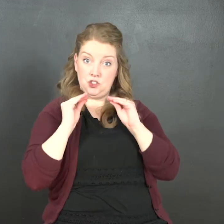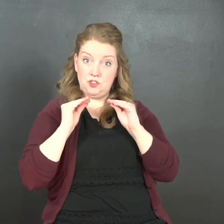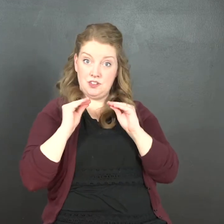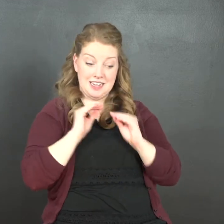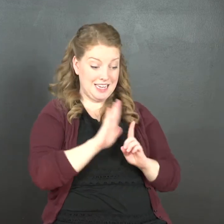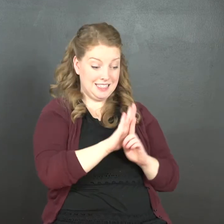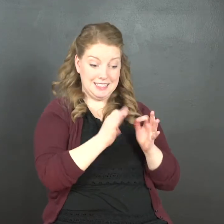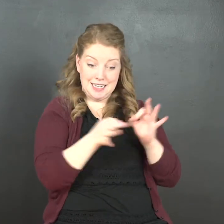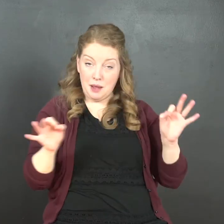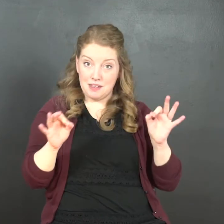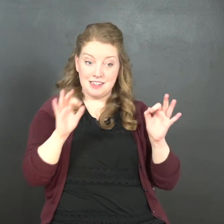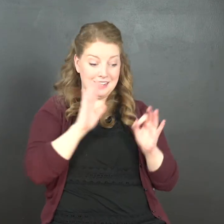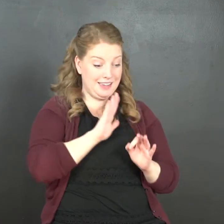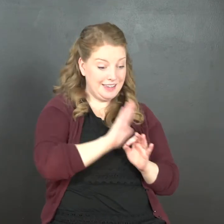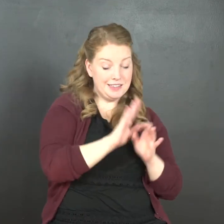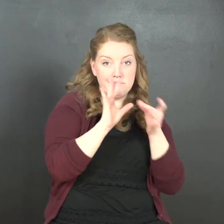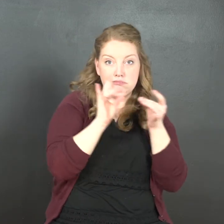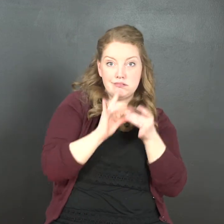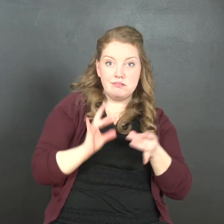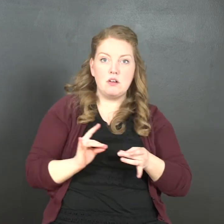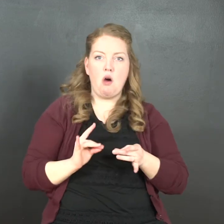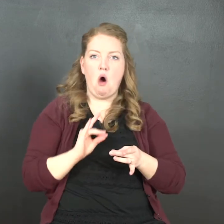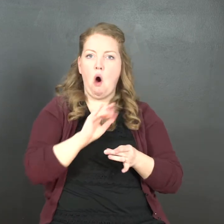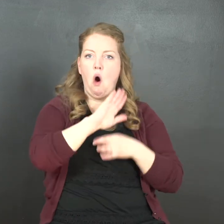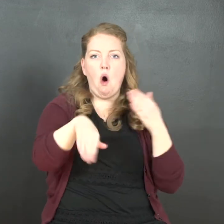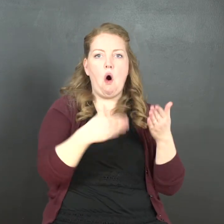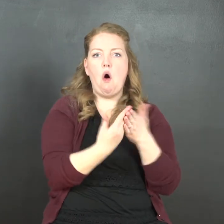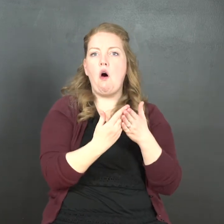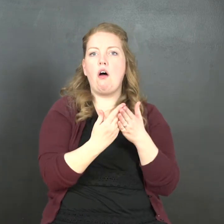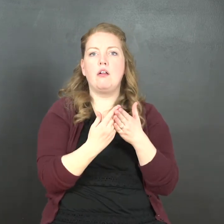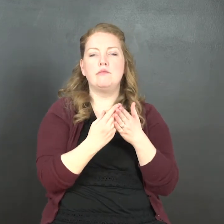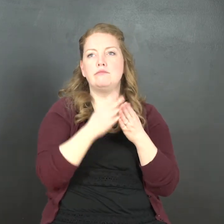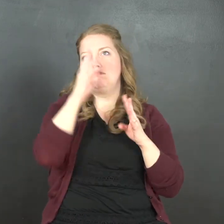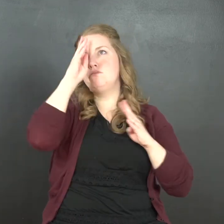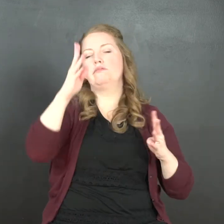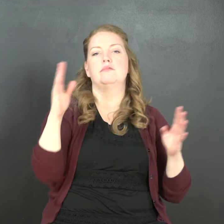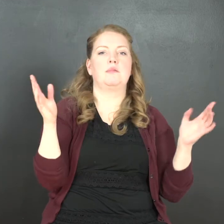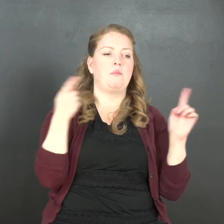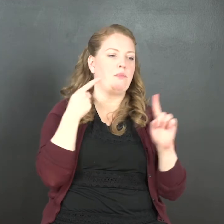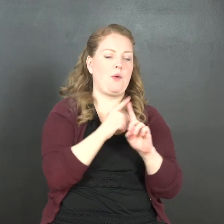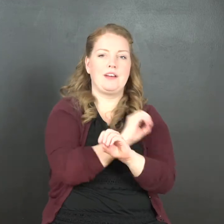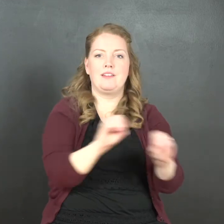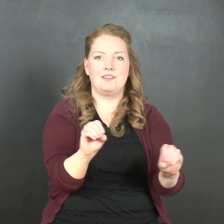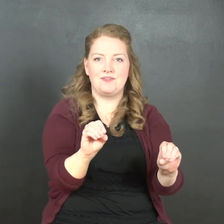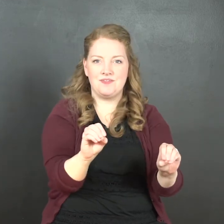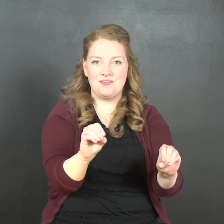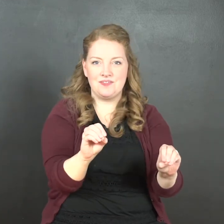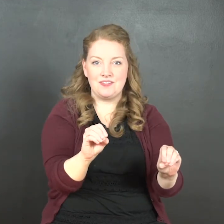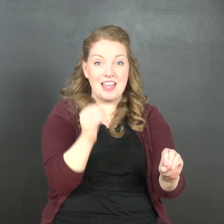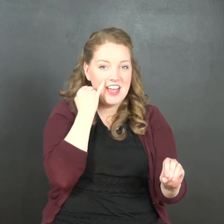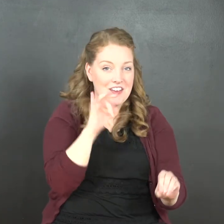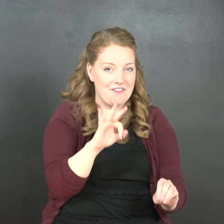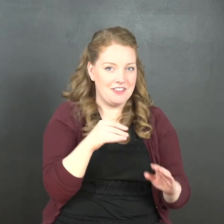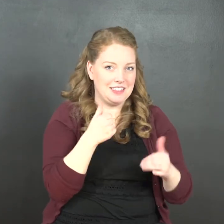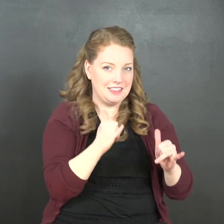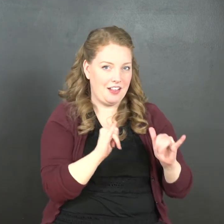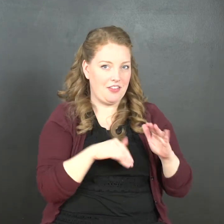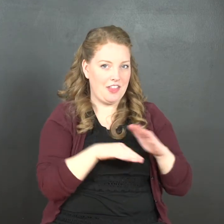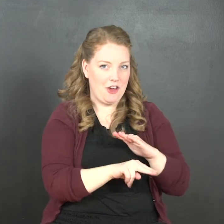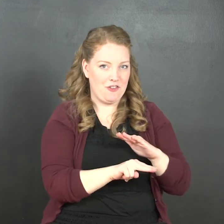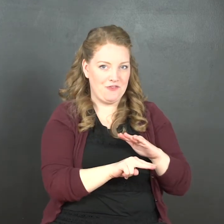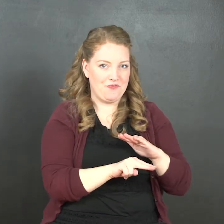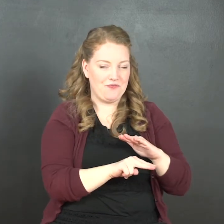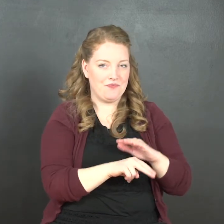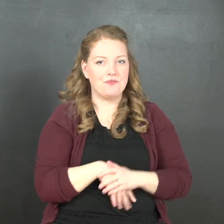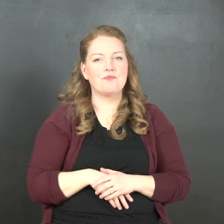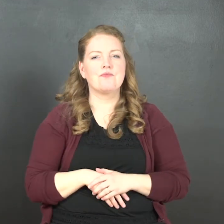of a friend of Jesus. His name was Lazarus. And Lazarus died, and you may remember the story that Mary and Martha were his sisters,